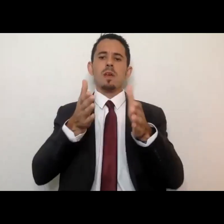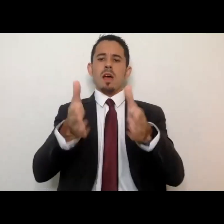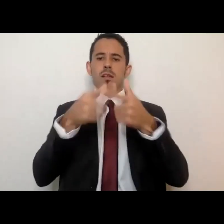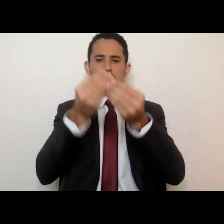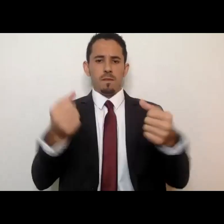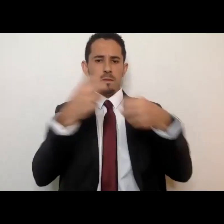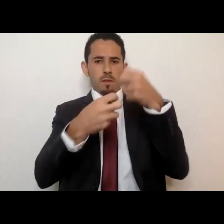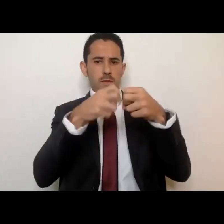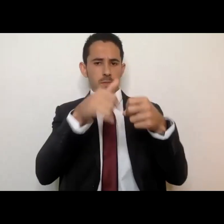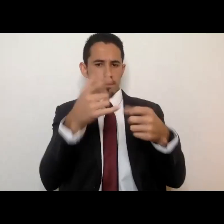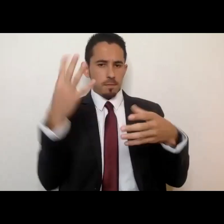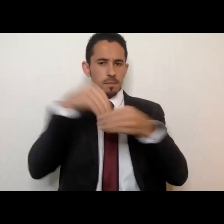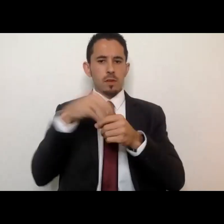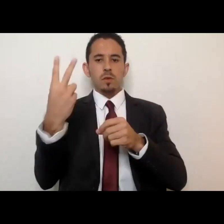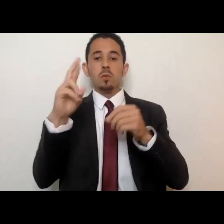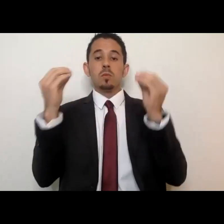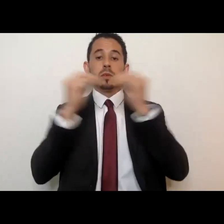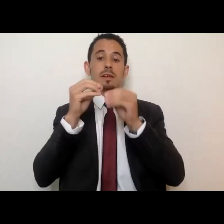approach